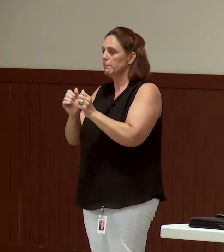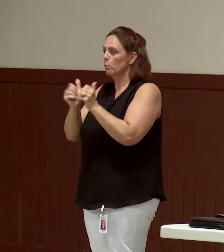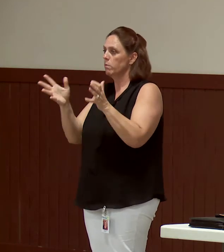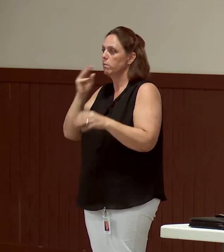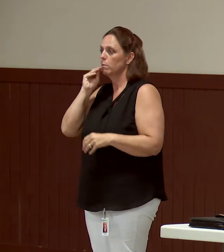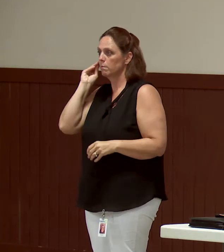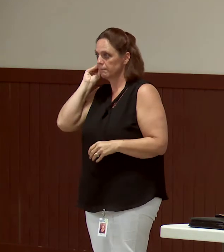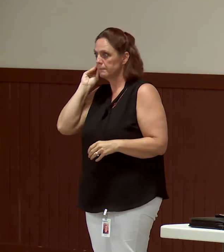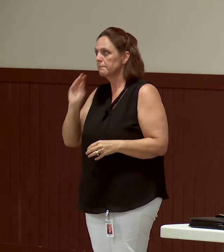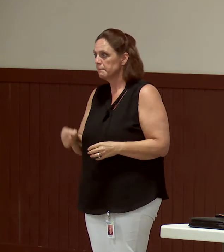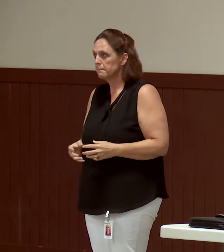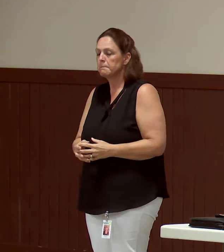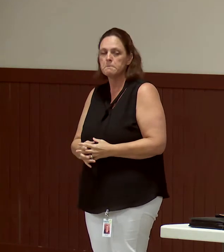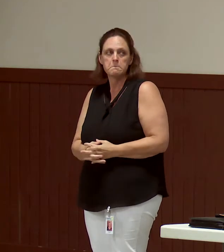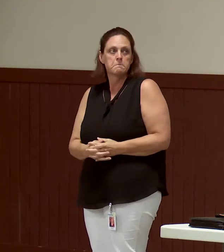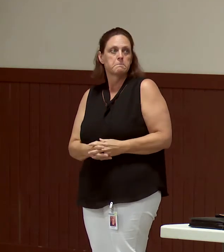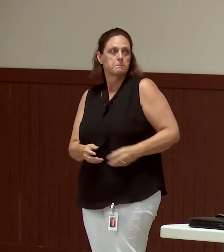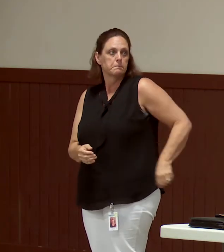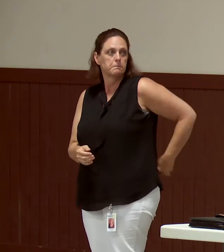years.